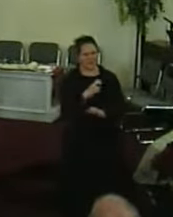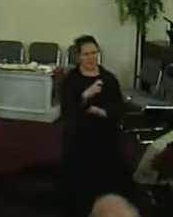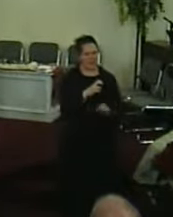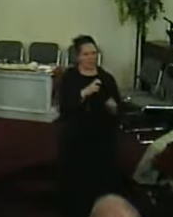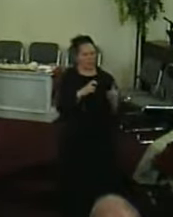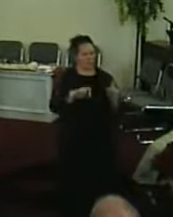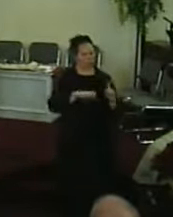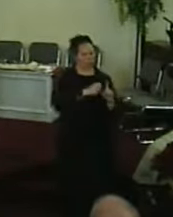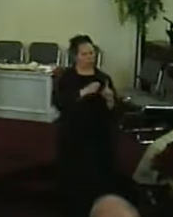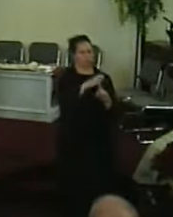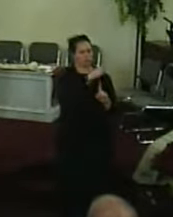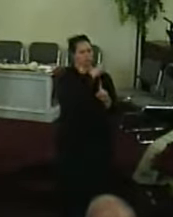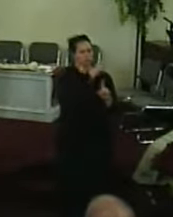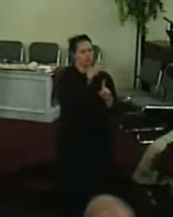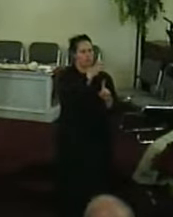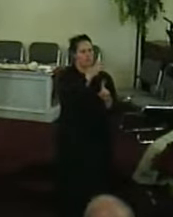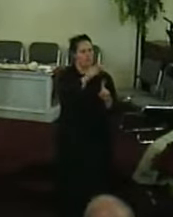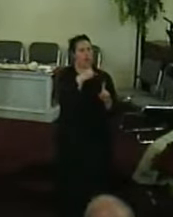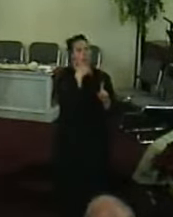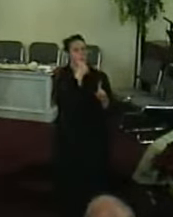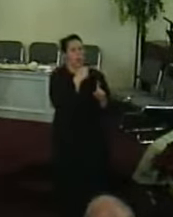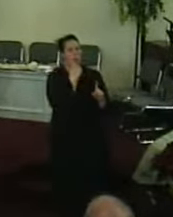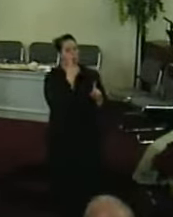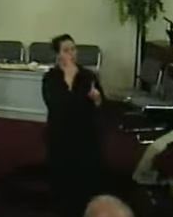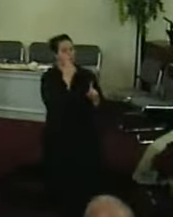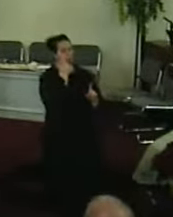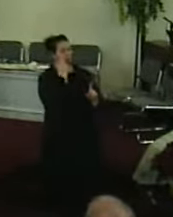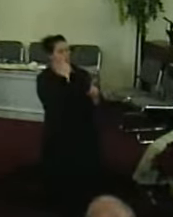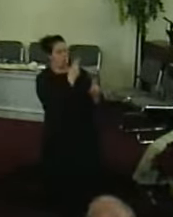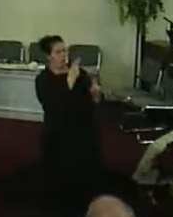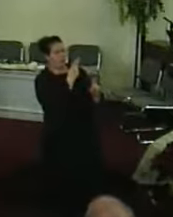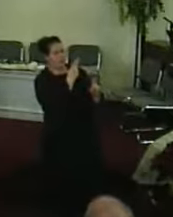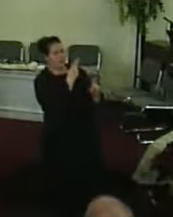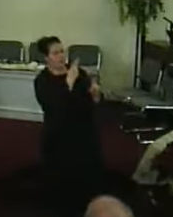whoever looked at it was healed.